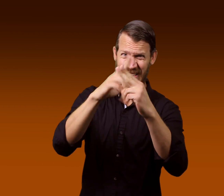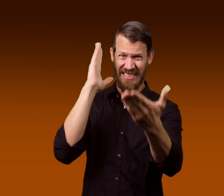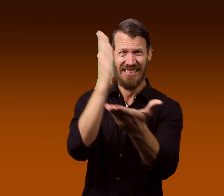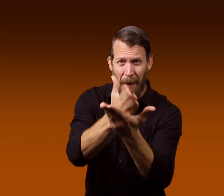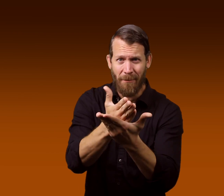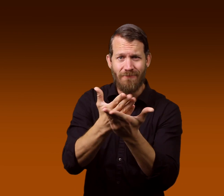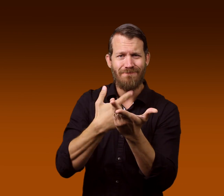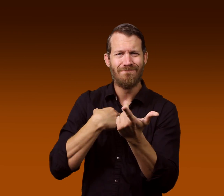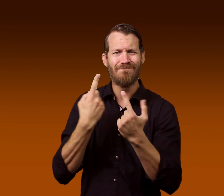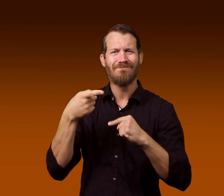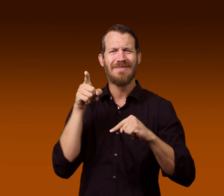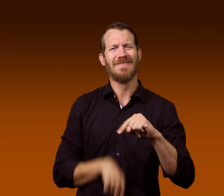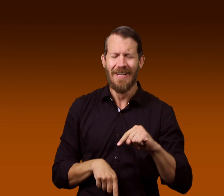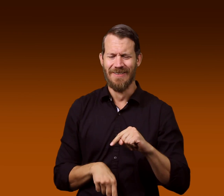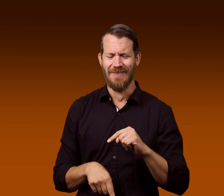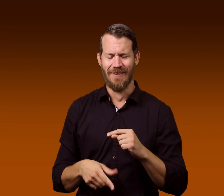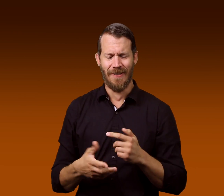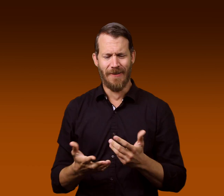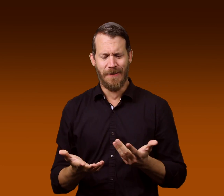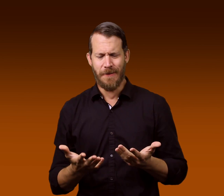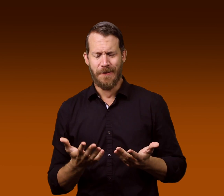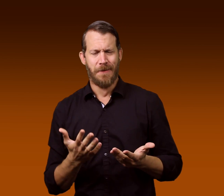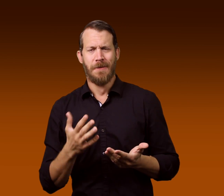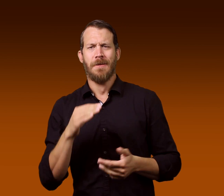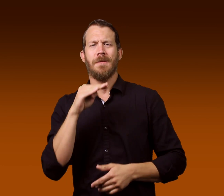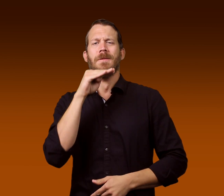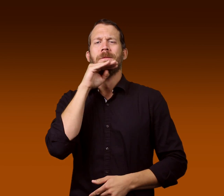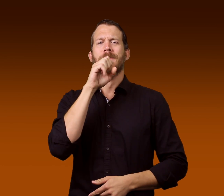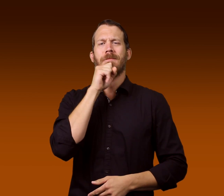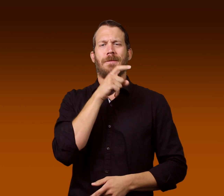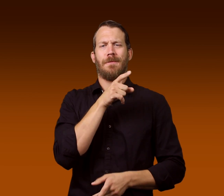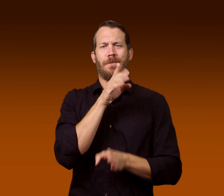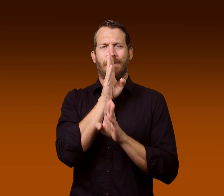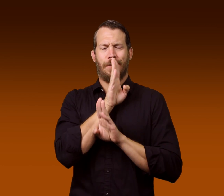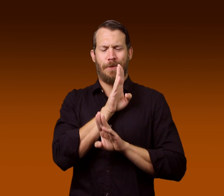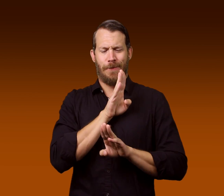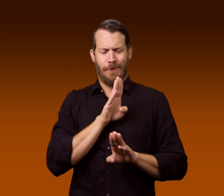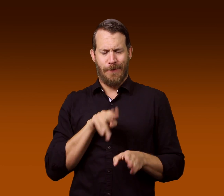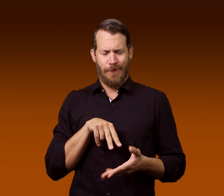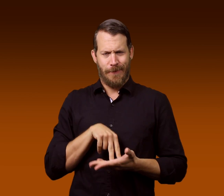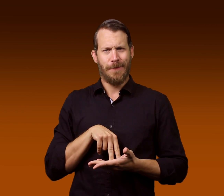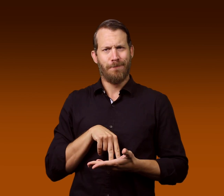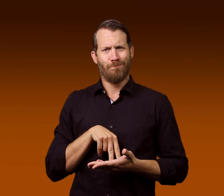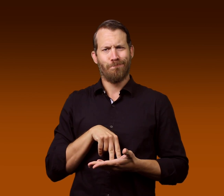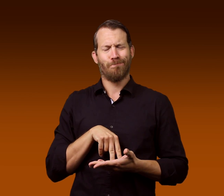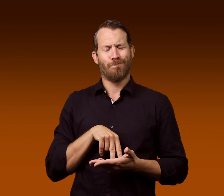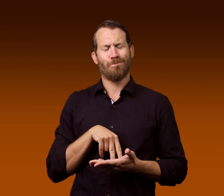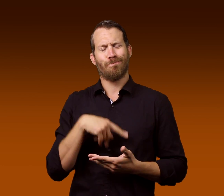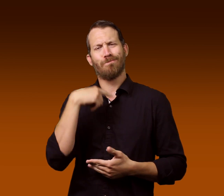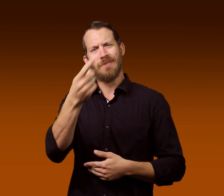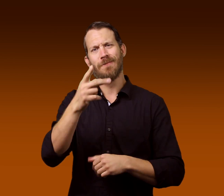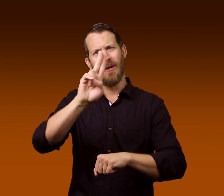men would not be leaving without a broom. There was nothing she could do to stop them. For a moment, she